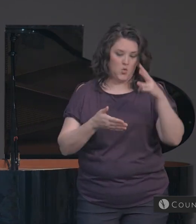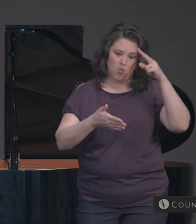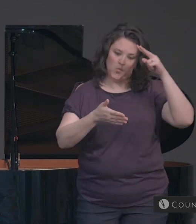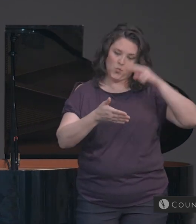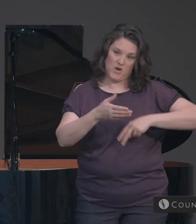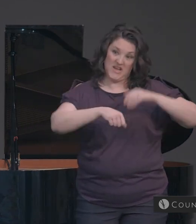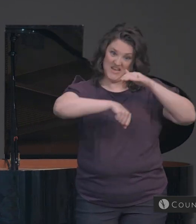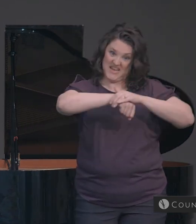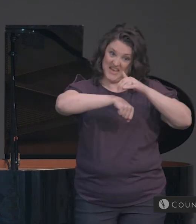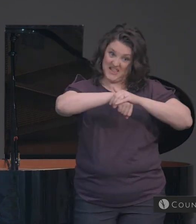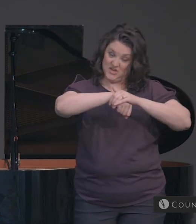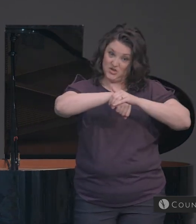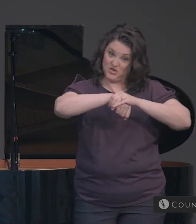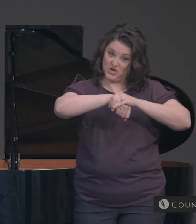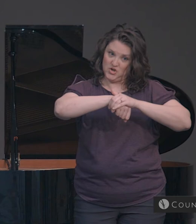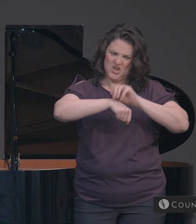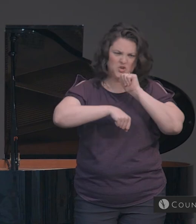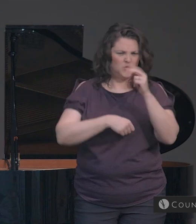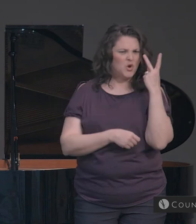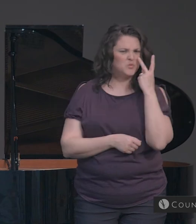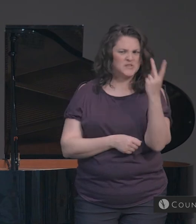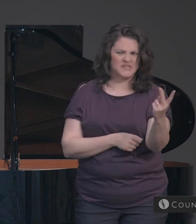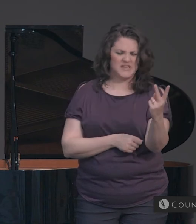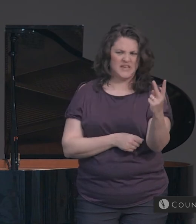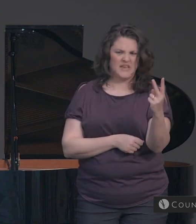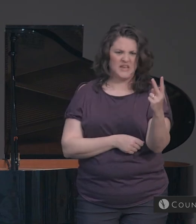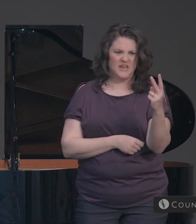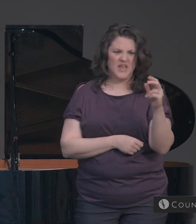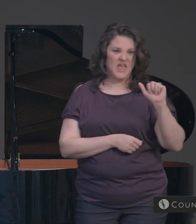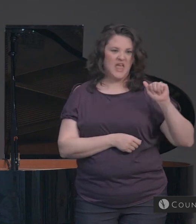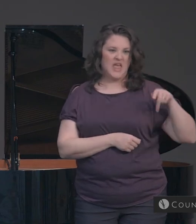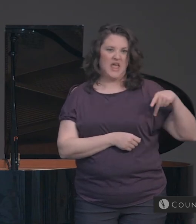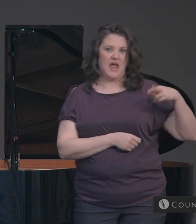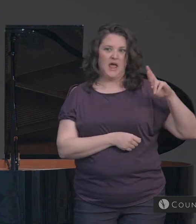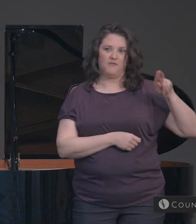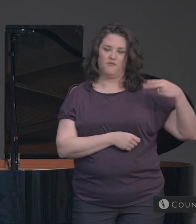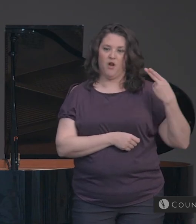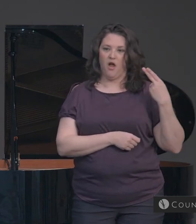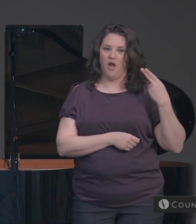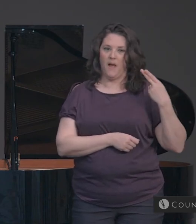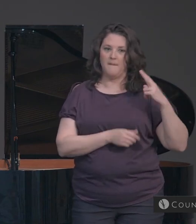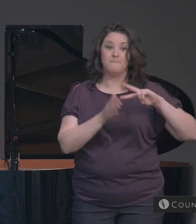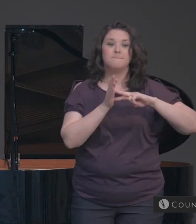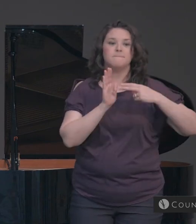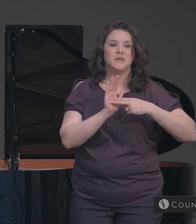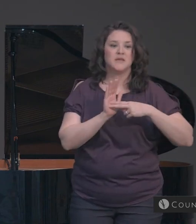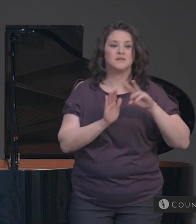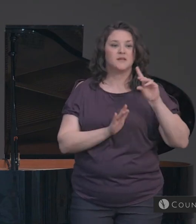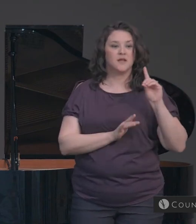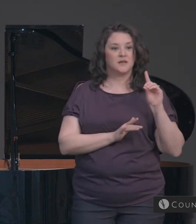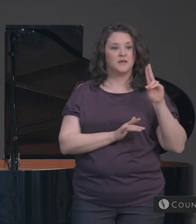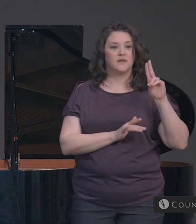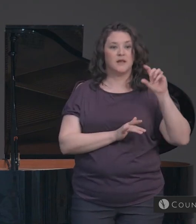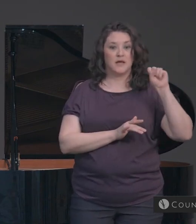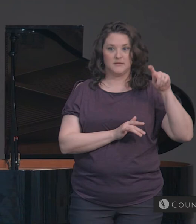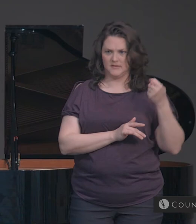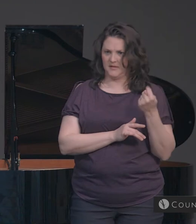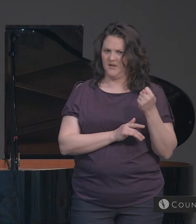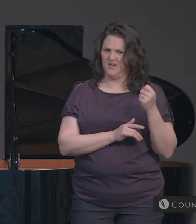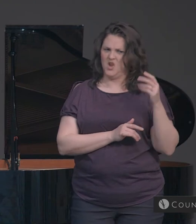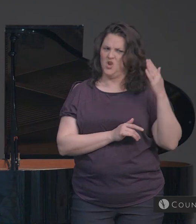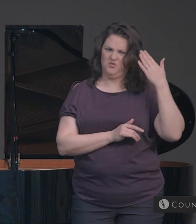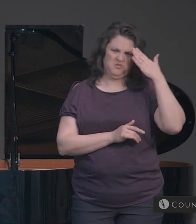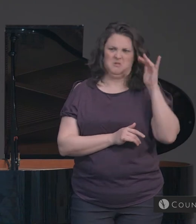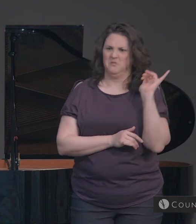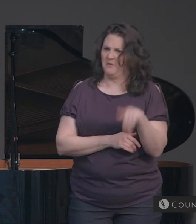reading in English, you do not see that Aphra means dust, right? You didn't